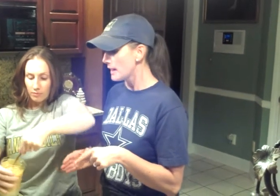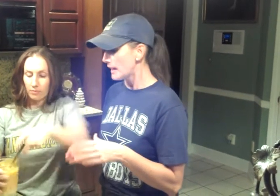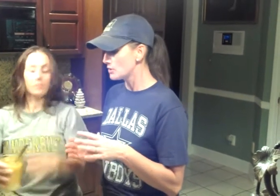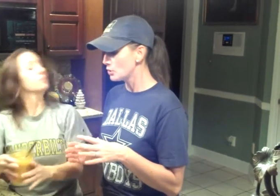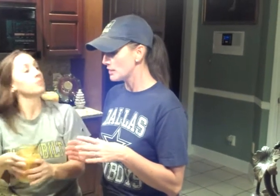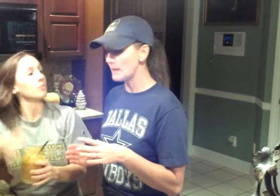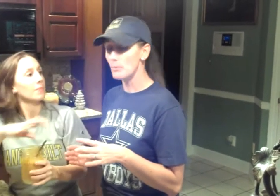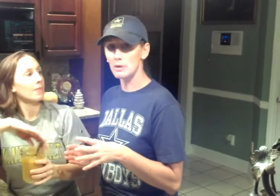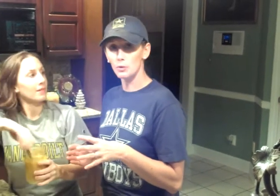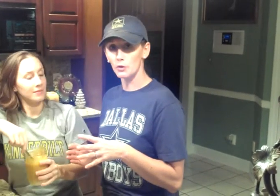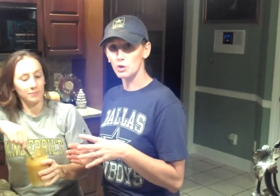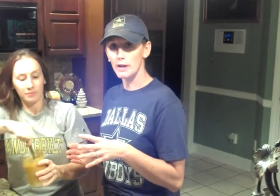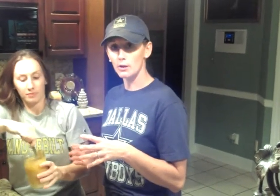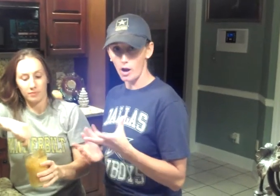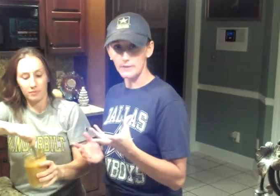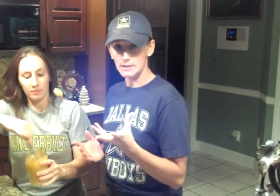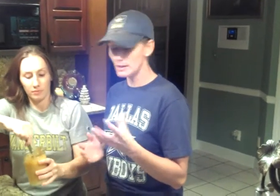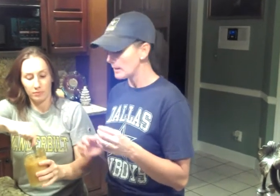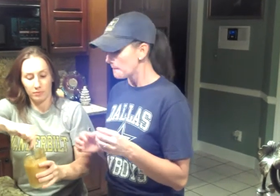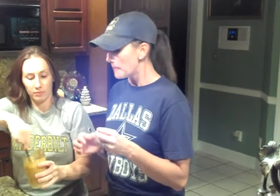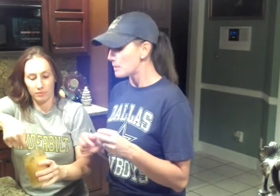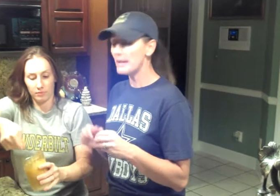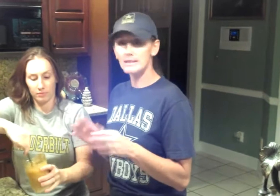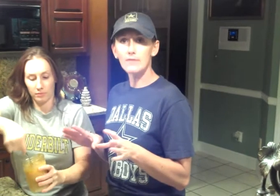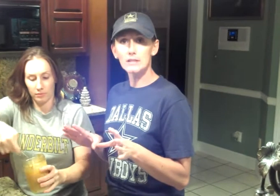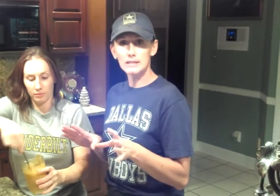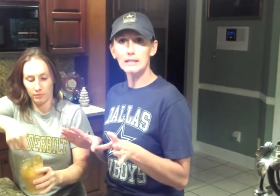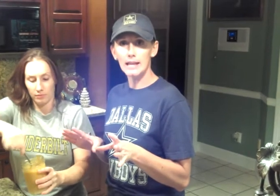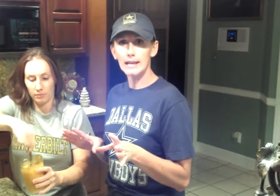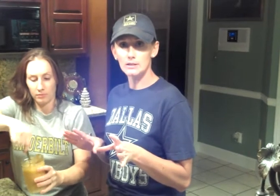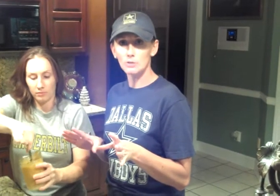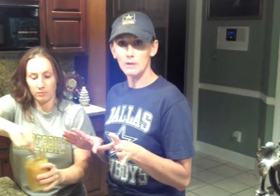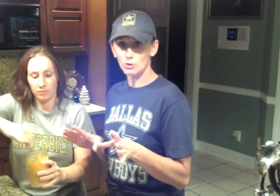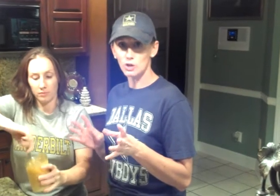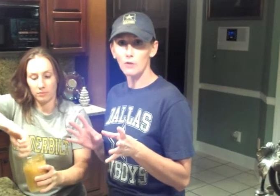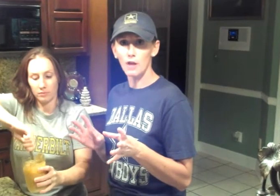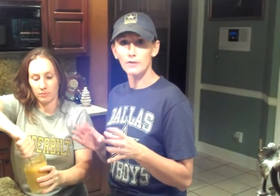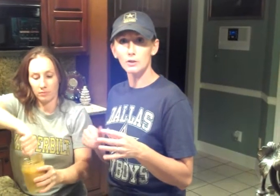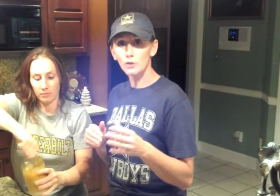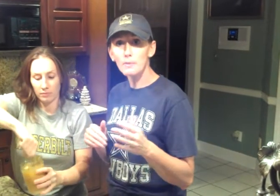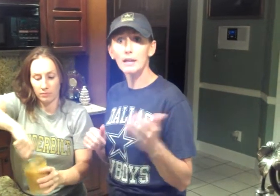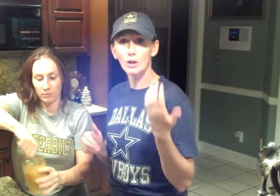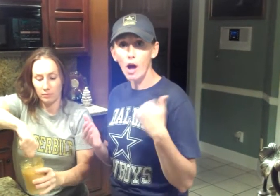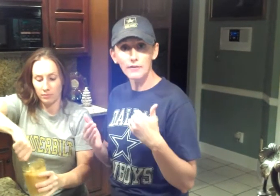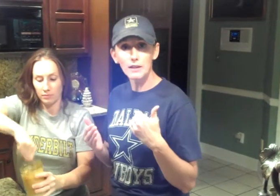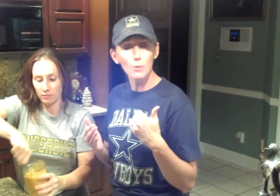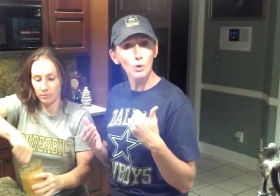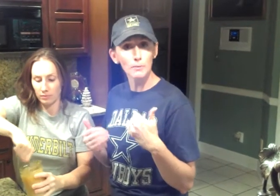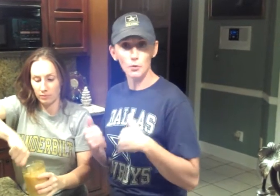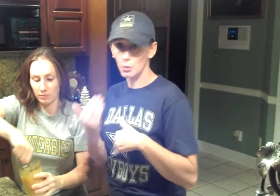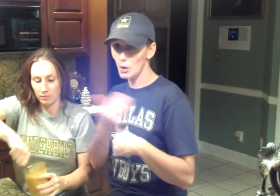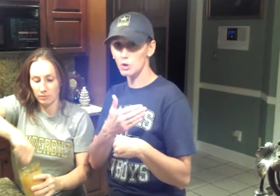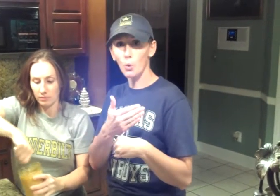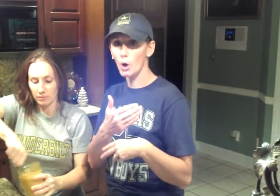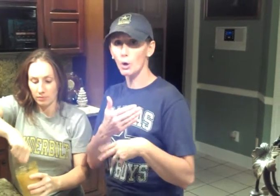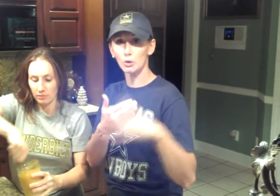it's good to keep them in the refrigerator, obviously. But about 7 to 10 days is going to be your shelf life. So if you're making coffee in the morning before you're running to work or